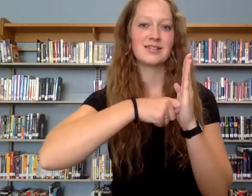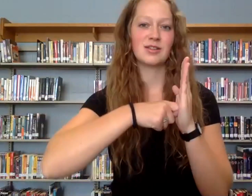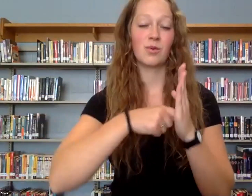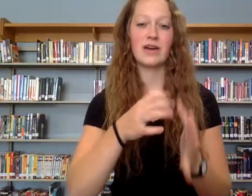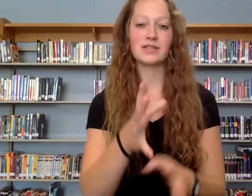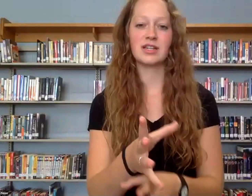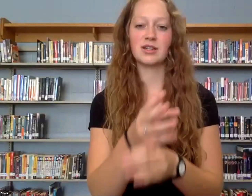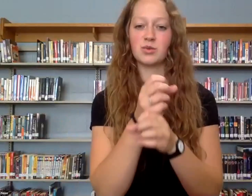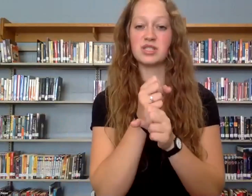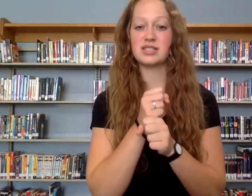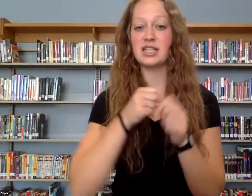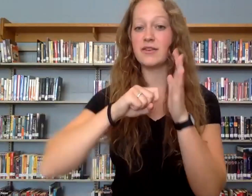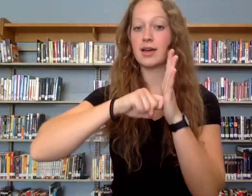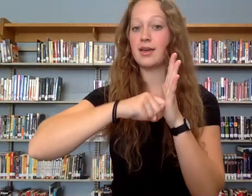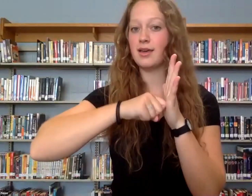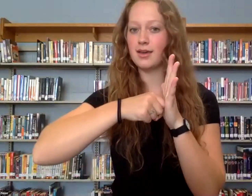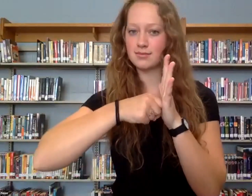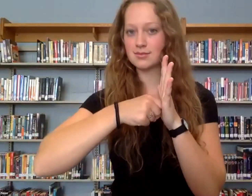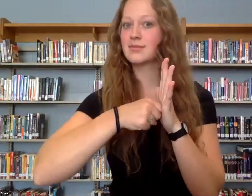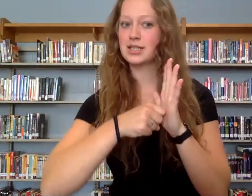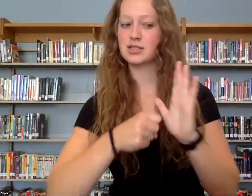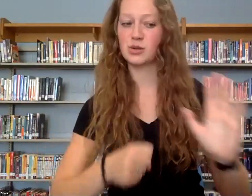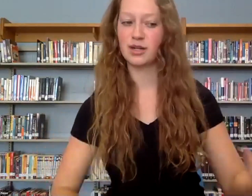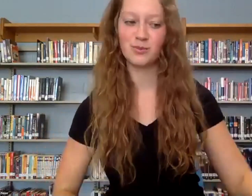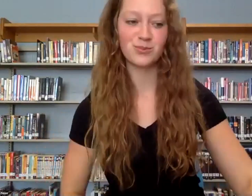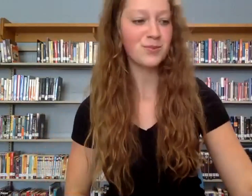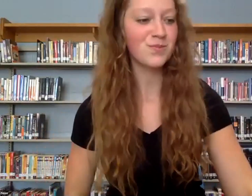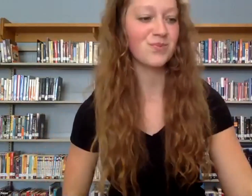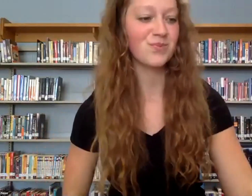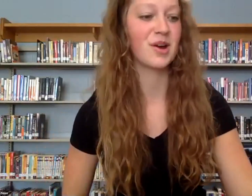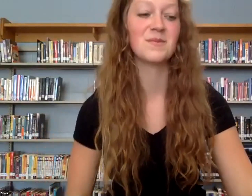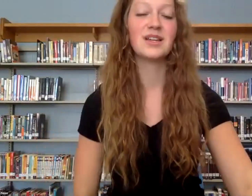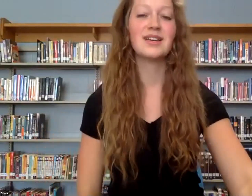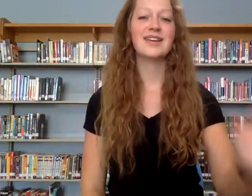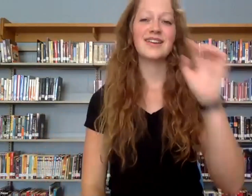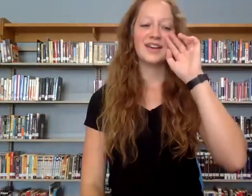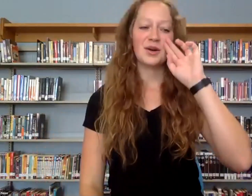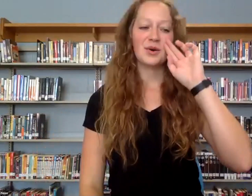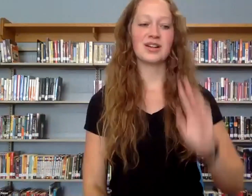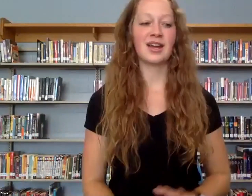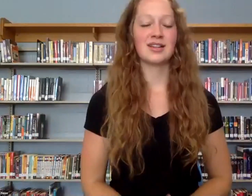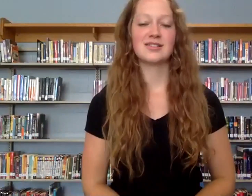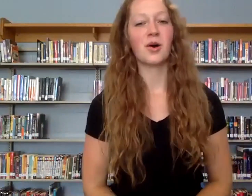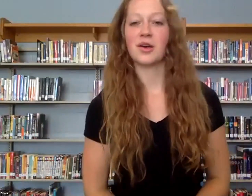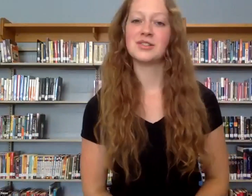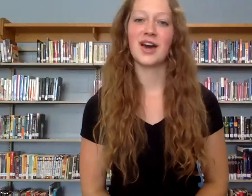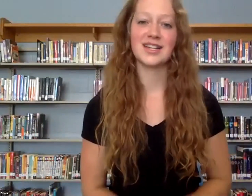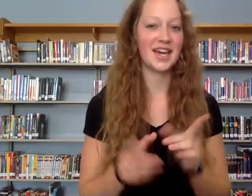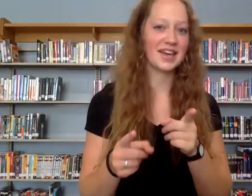So the wife is gonna receive a key in the story. Okay. We're getting so close, you guys. Hang in